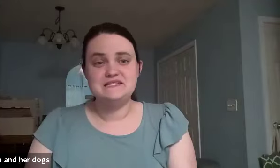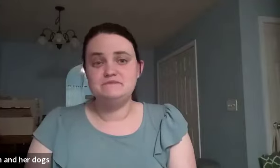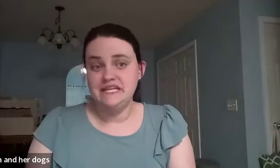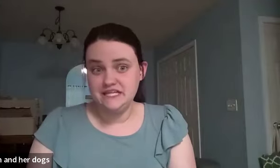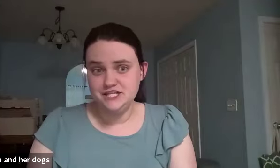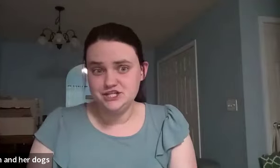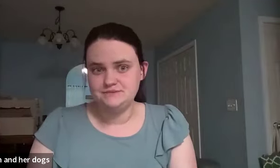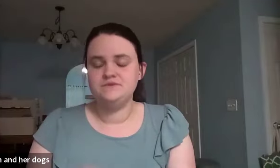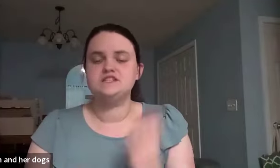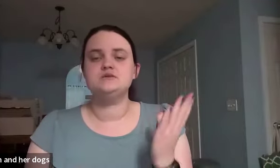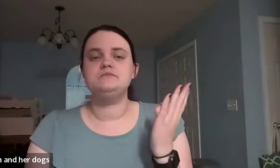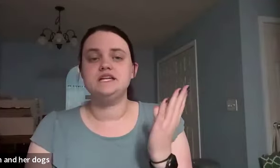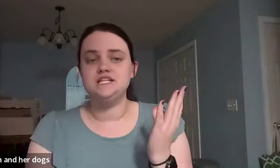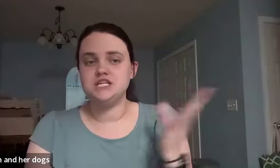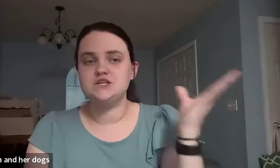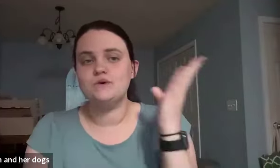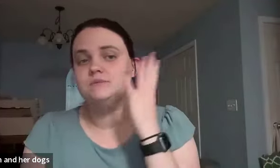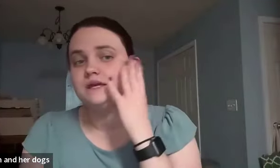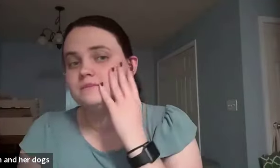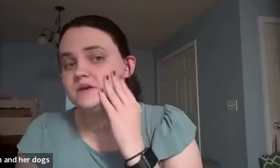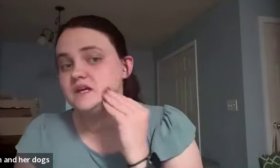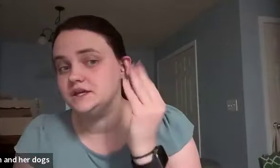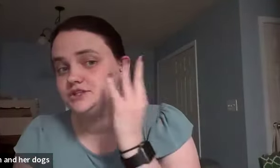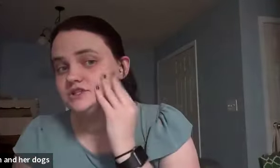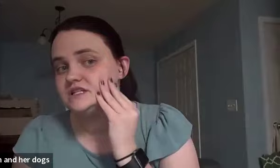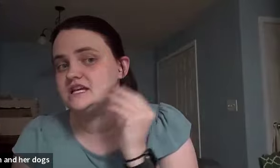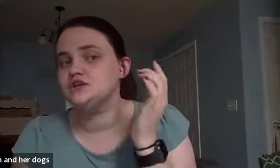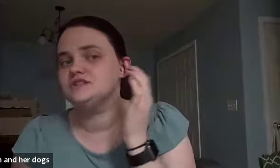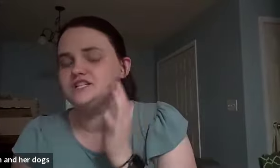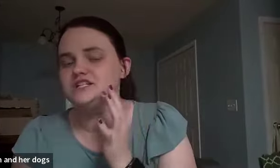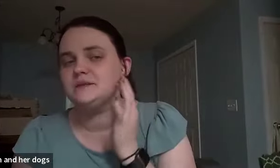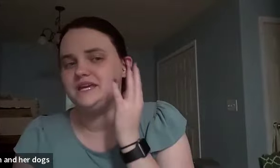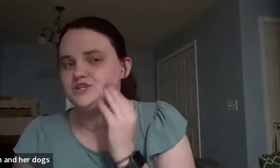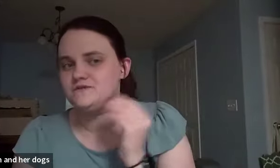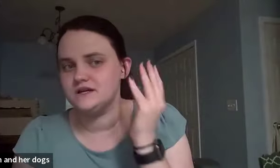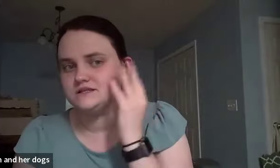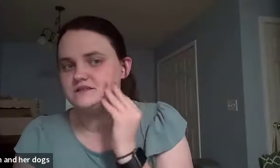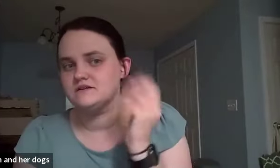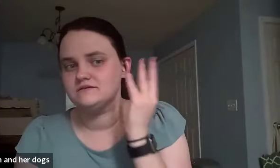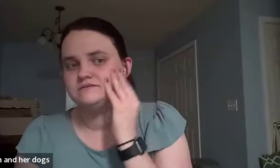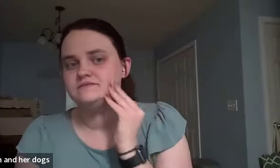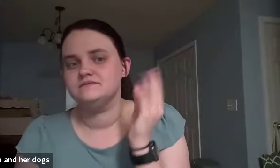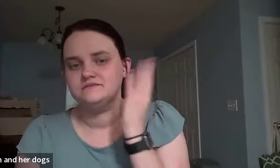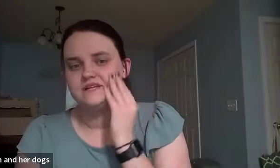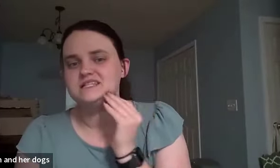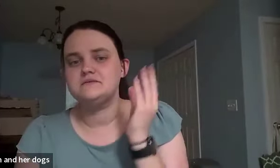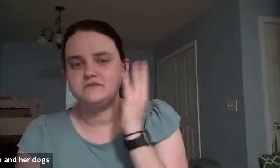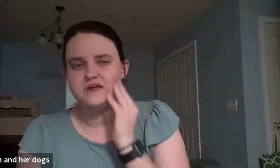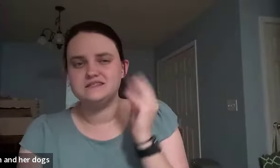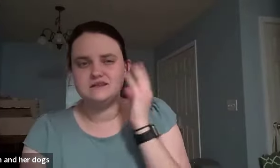is peach. So peach is going to be peach. It's like you're touching the peach fuzz. That's